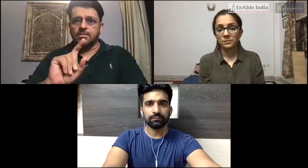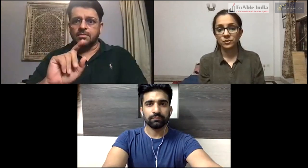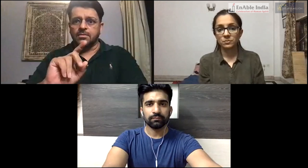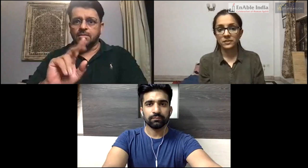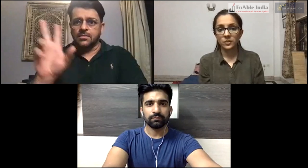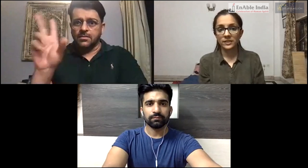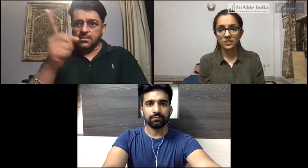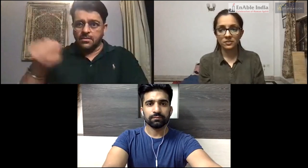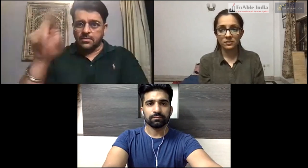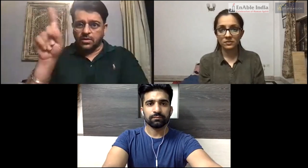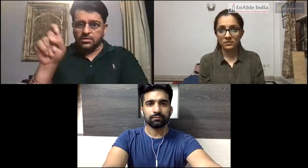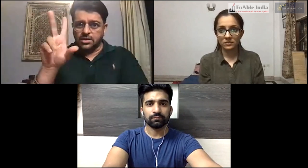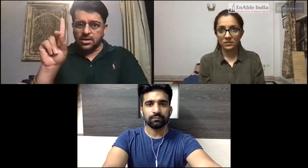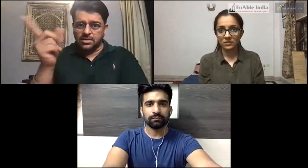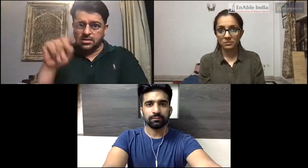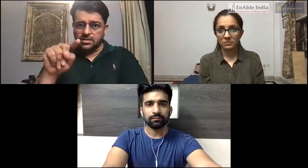You want me to repeat the question?